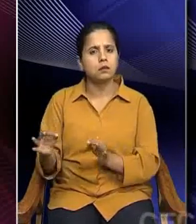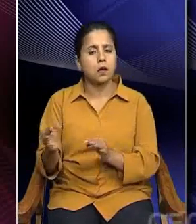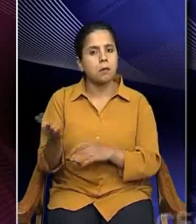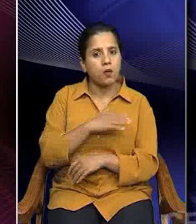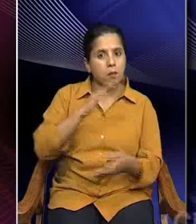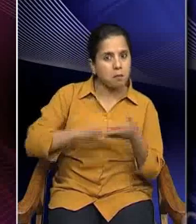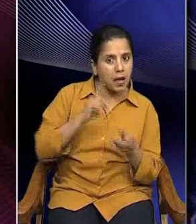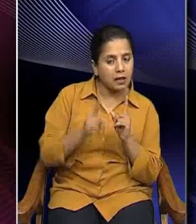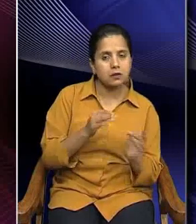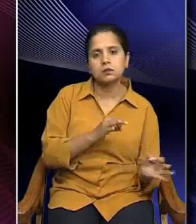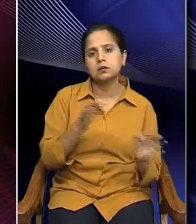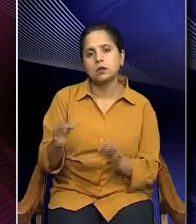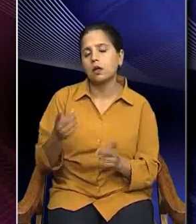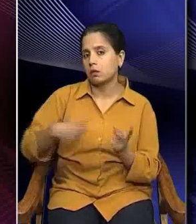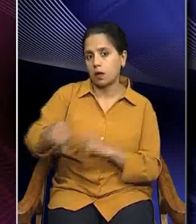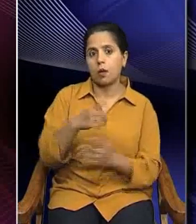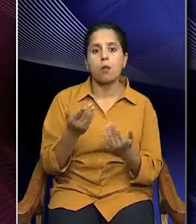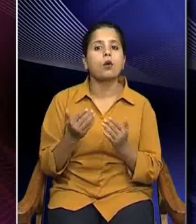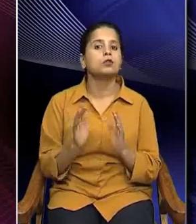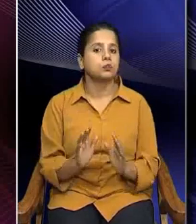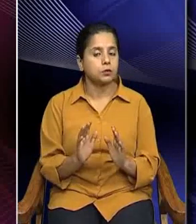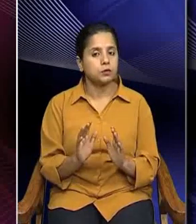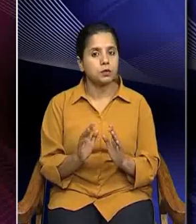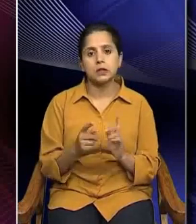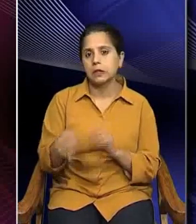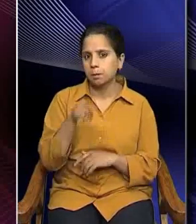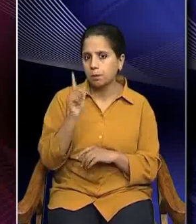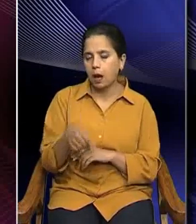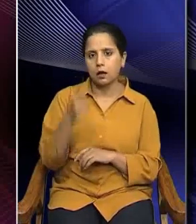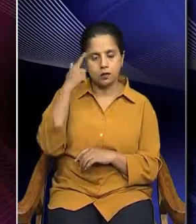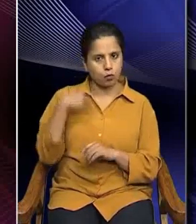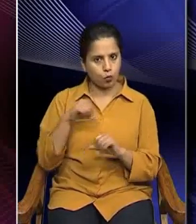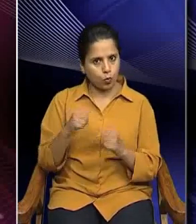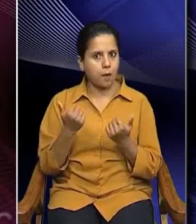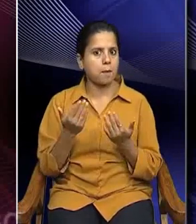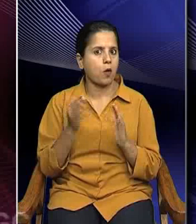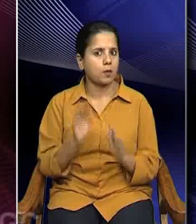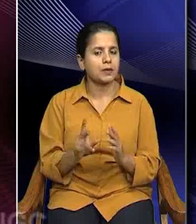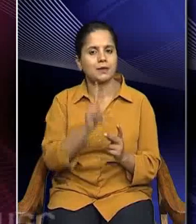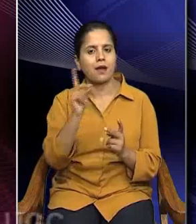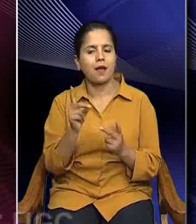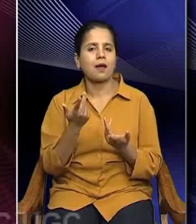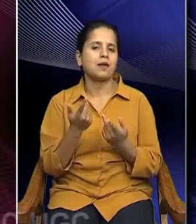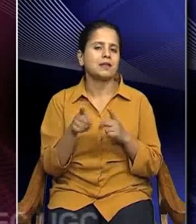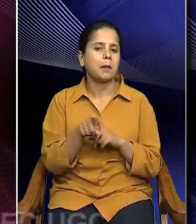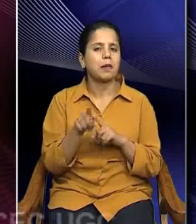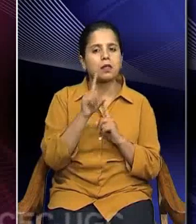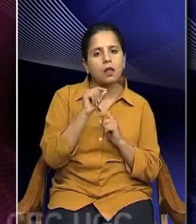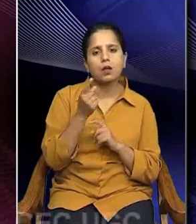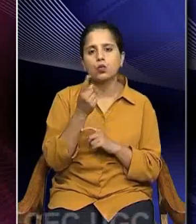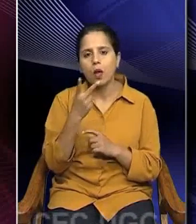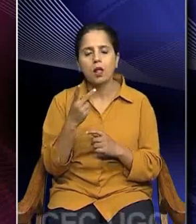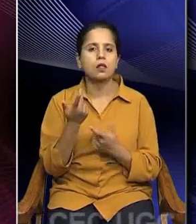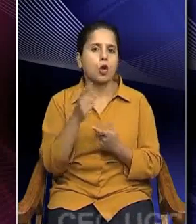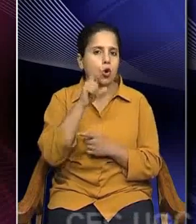marriages, particularly among women, at least that she should be able to get secondary level education or college